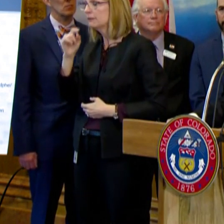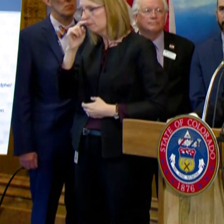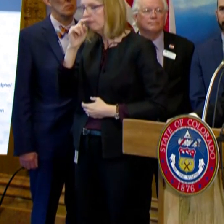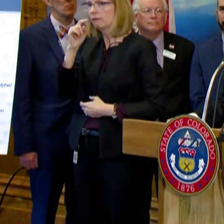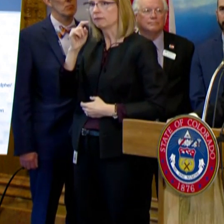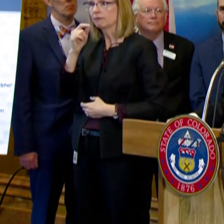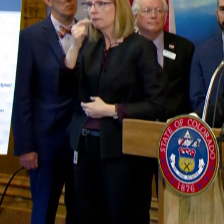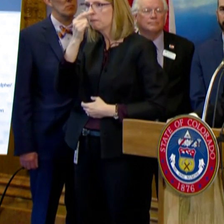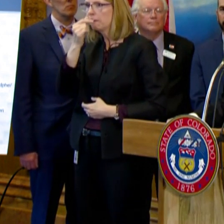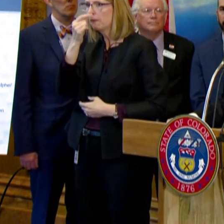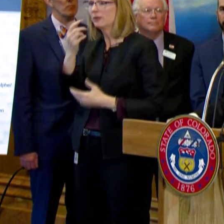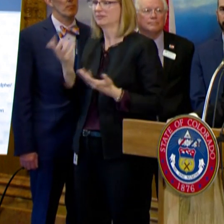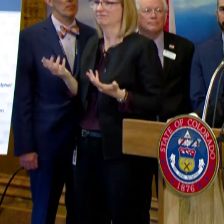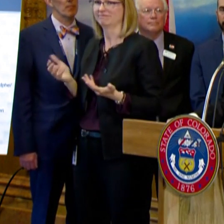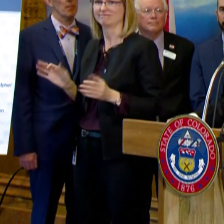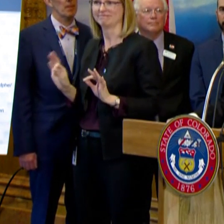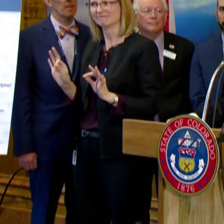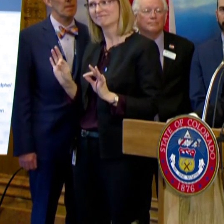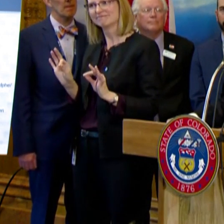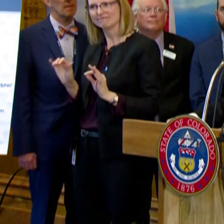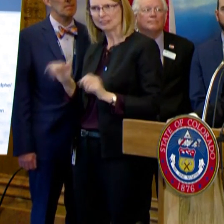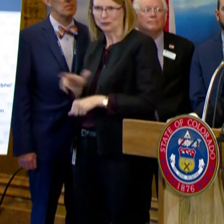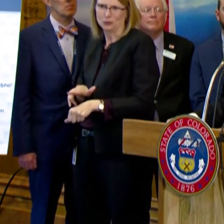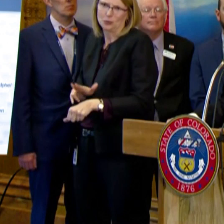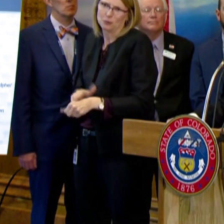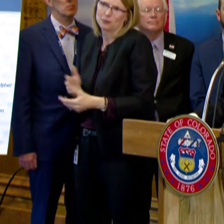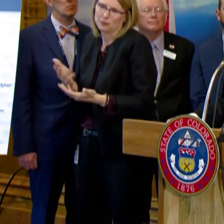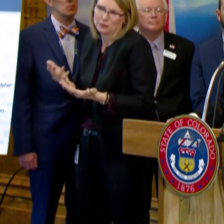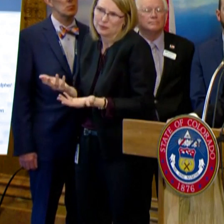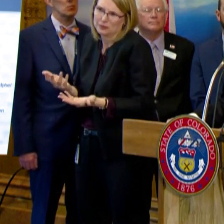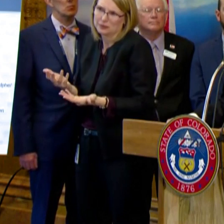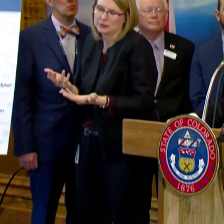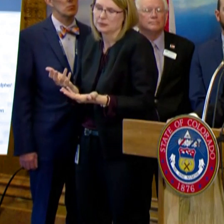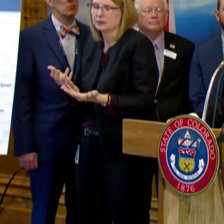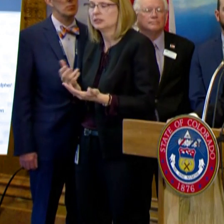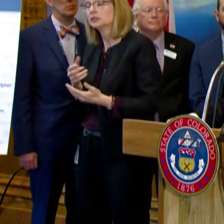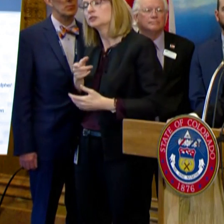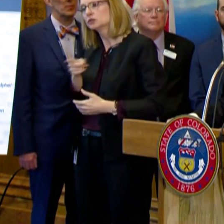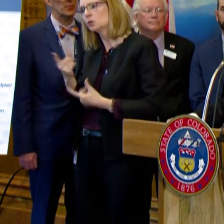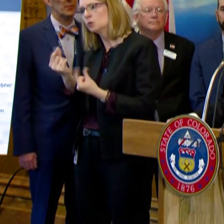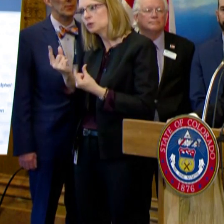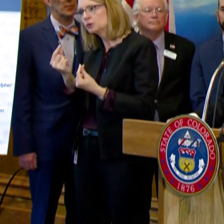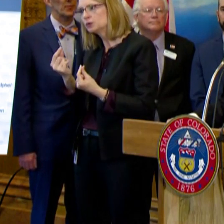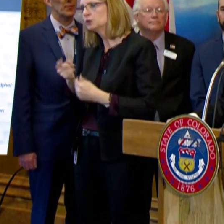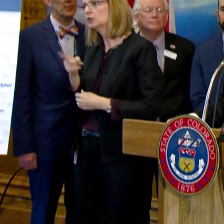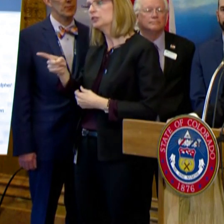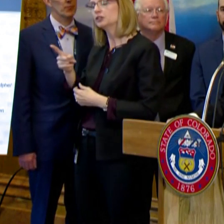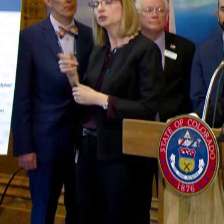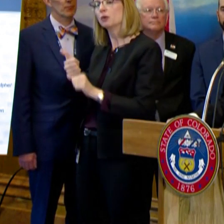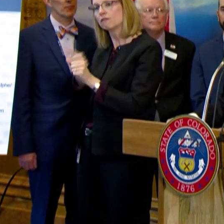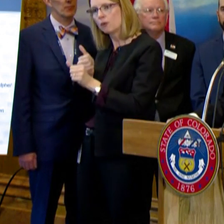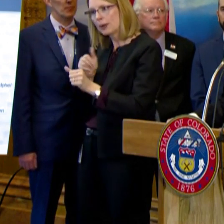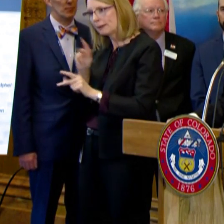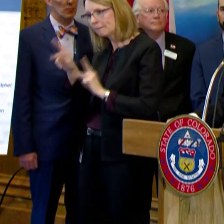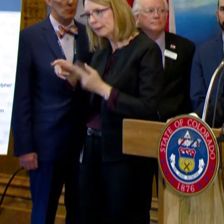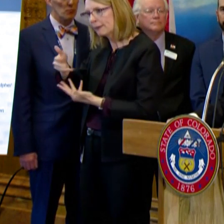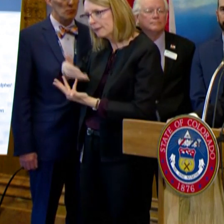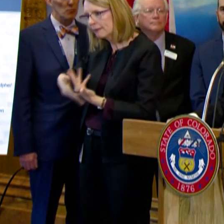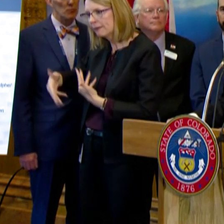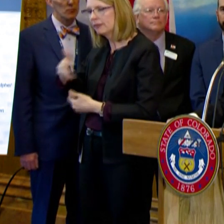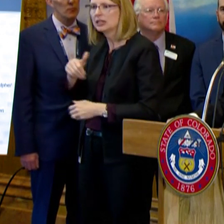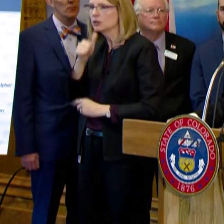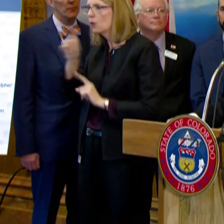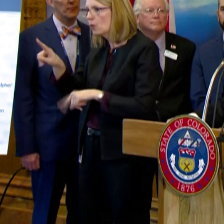cold in Colorado, you should treat that as you normally would, meaning, again, try to avoid contaminating others, avoid going to work. But unless